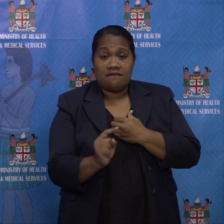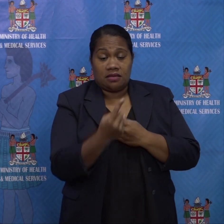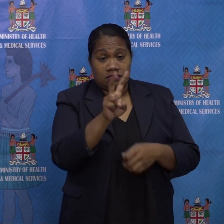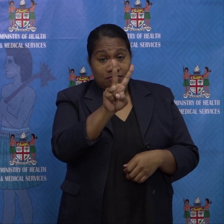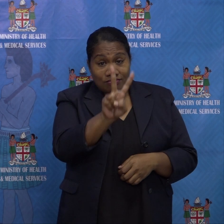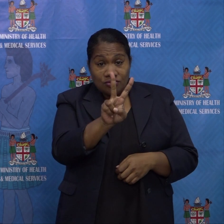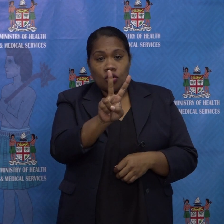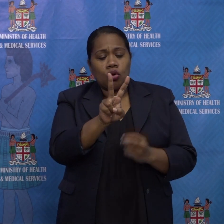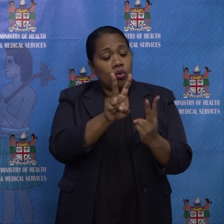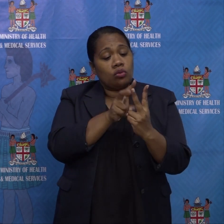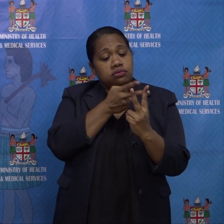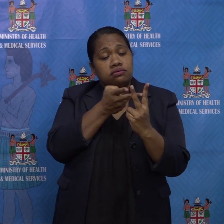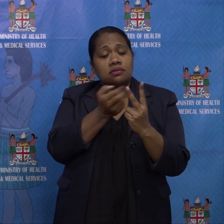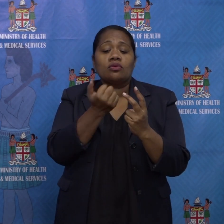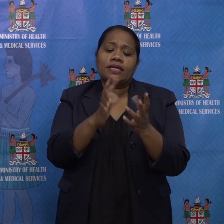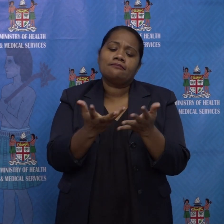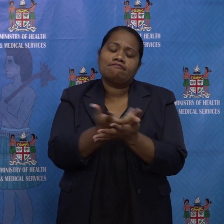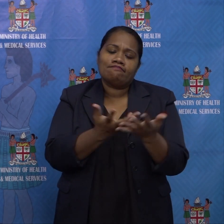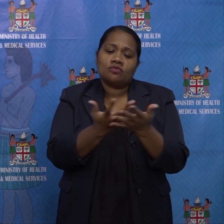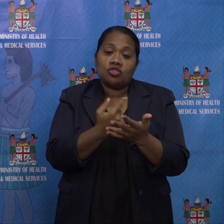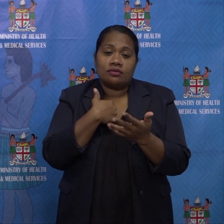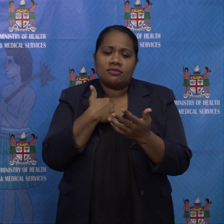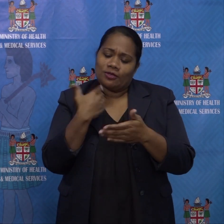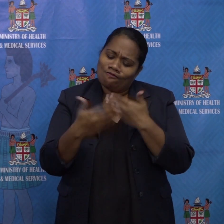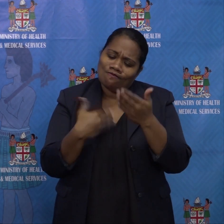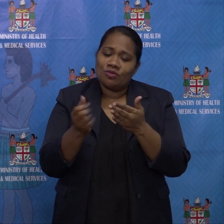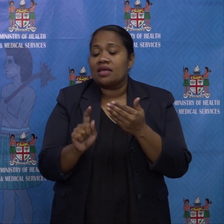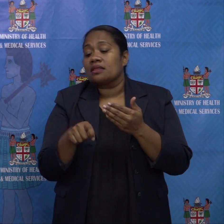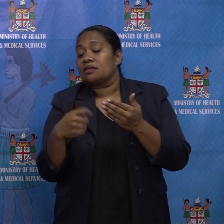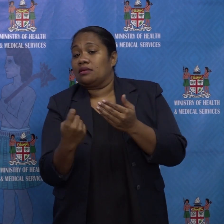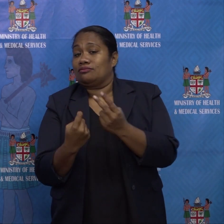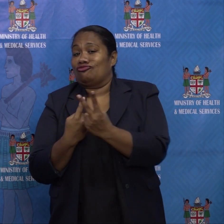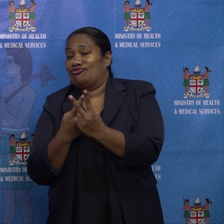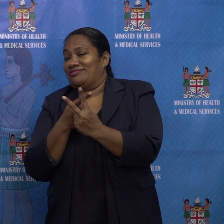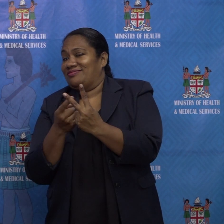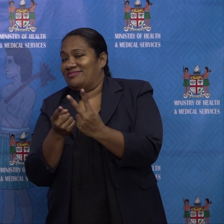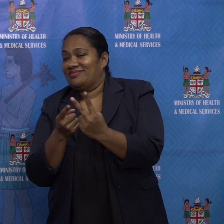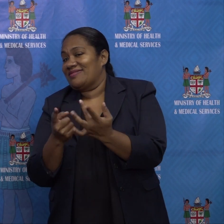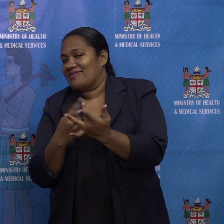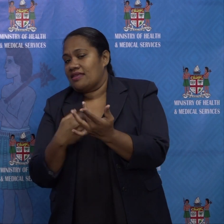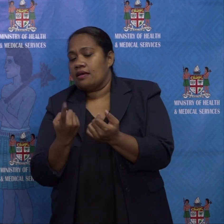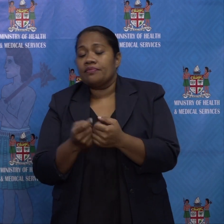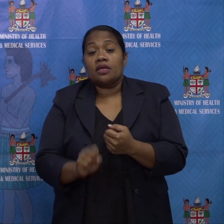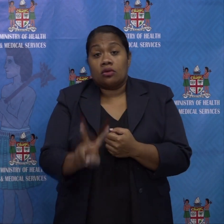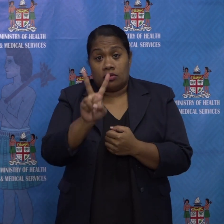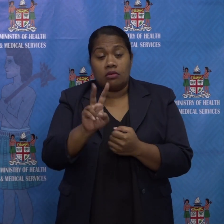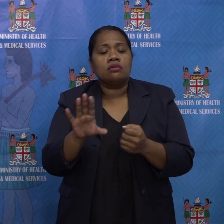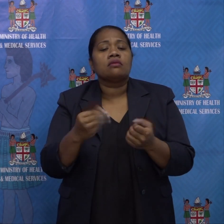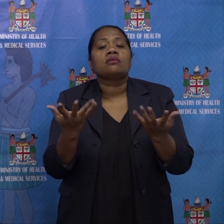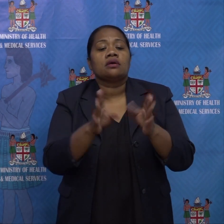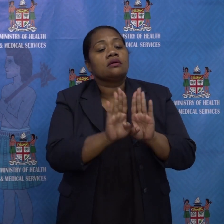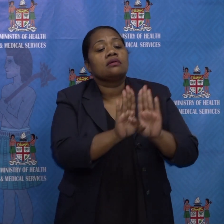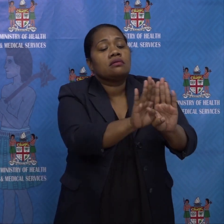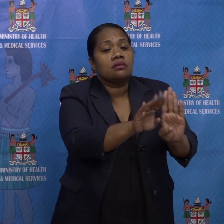by the PS, so I'll go on straight to the next 2. So the next 2 cases are border quarantine cases. These